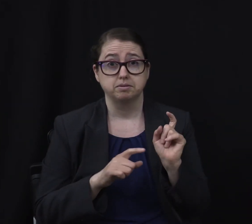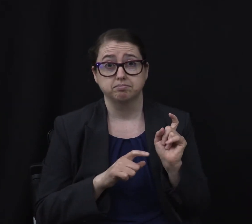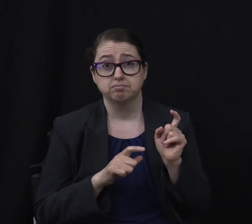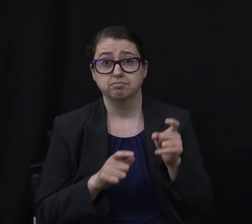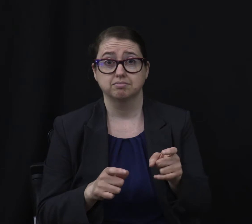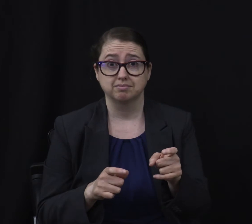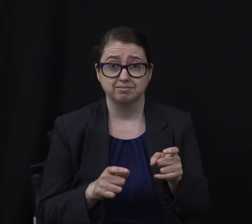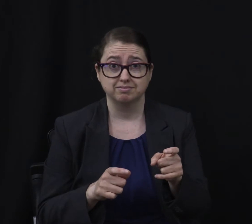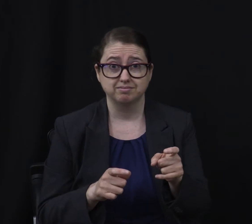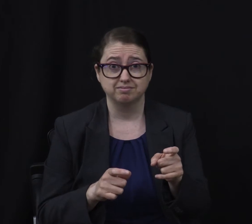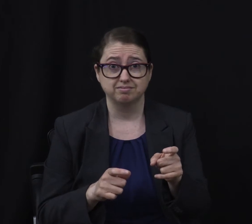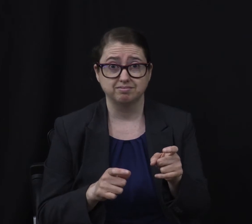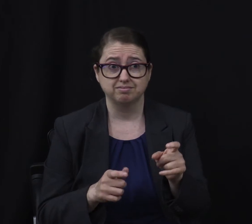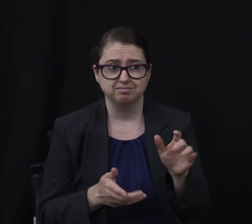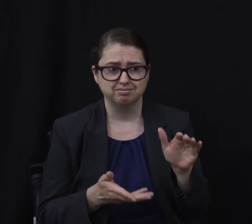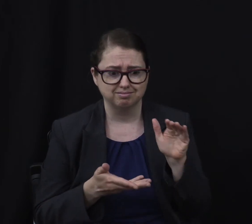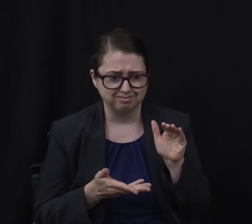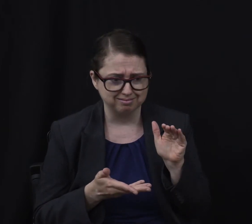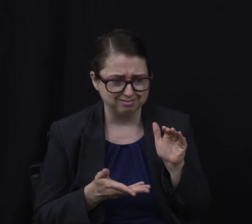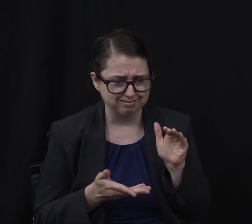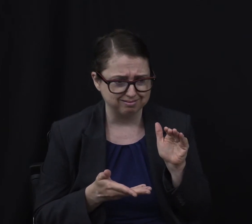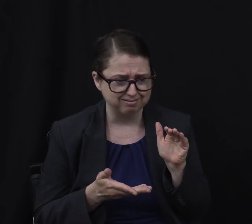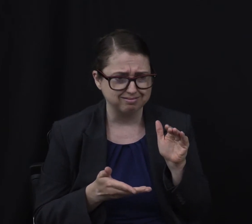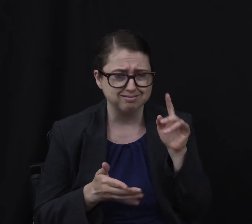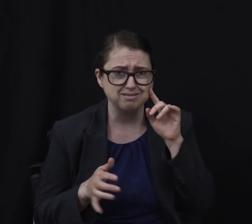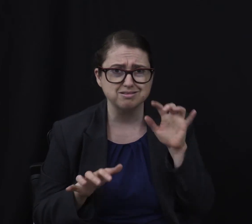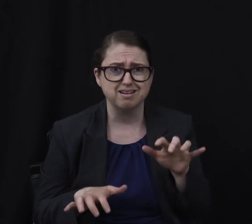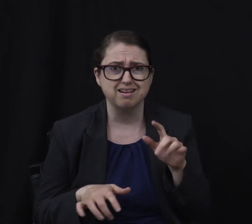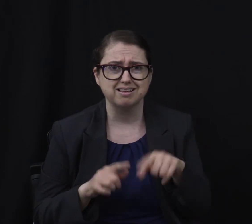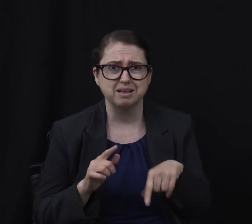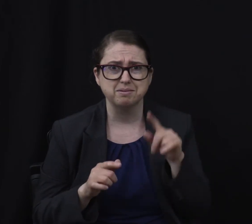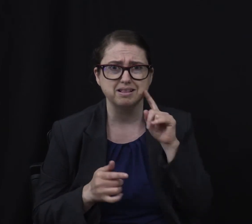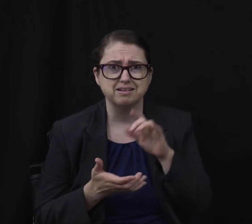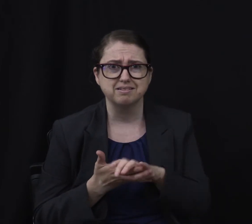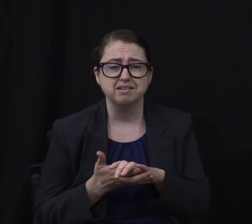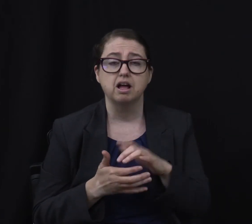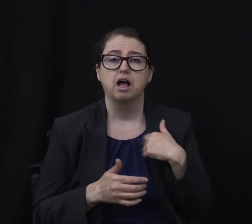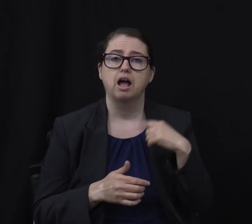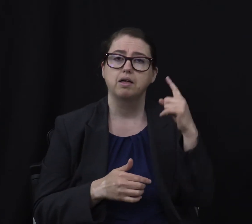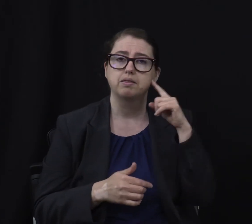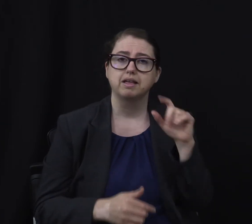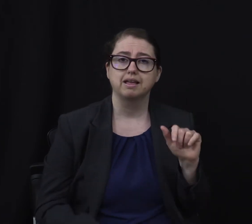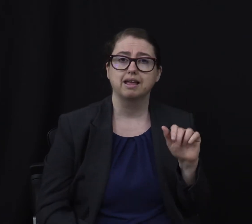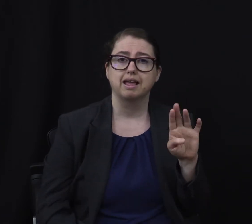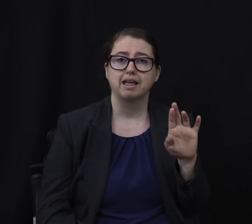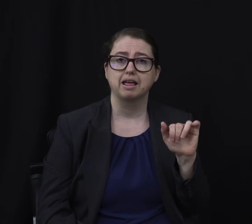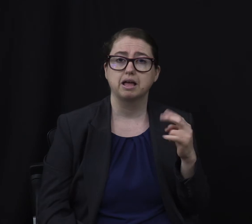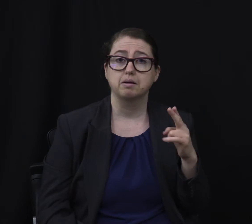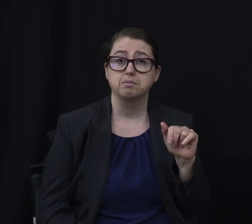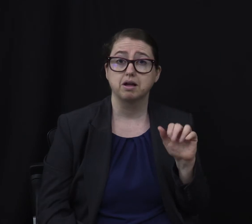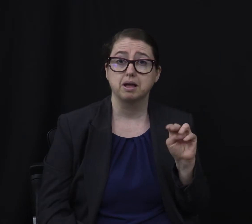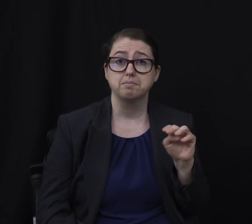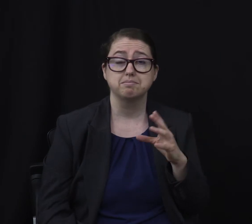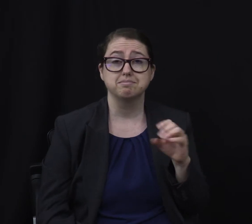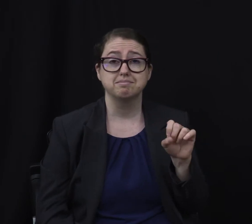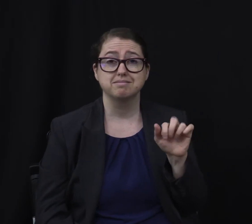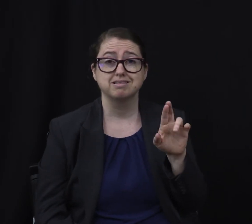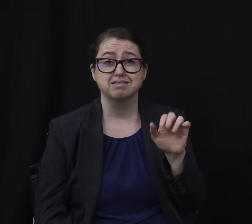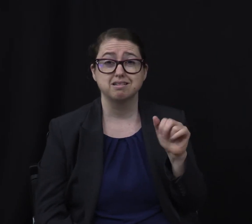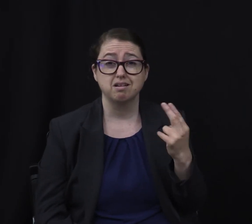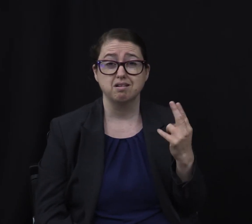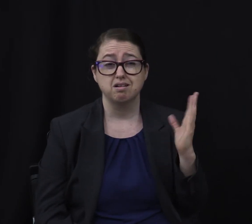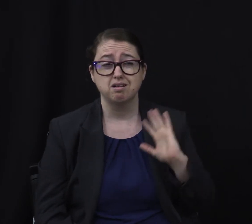just couldn't believe it? I think of Abraham and Sarah as they waited and waited and